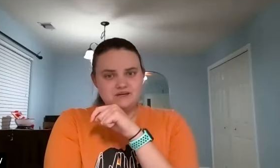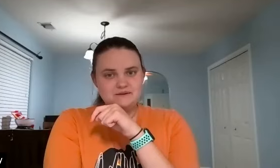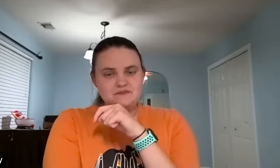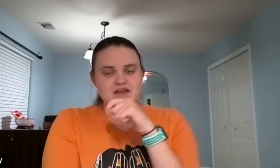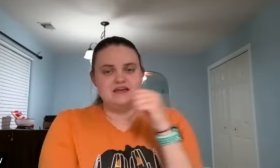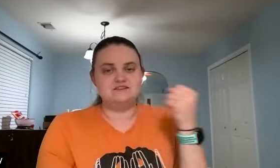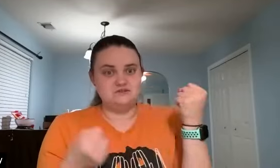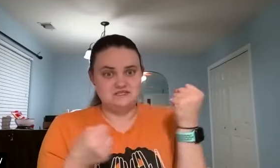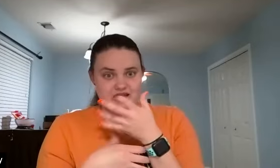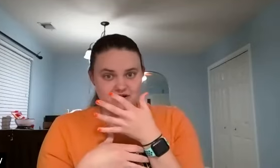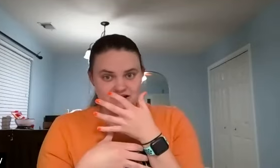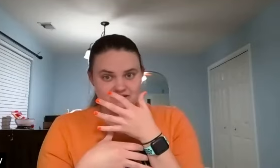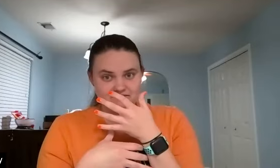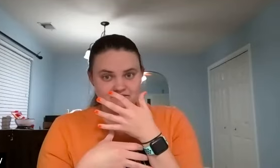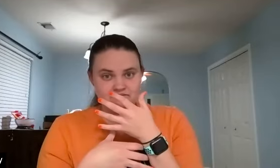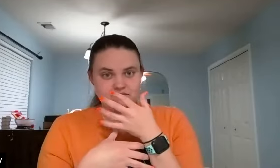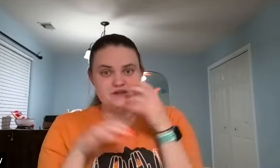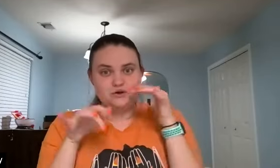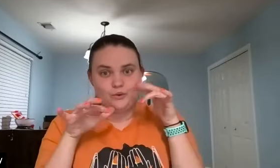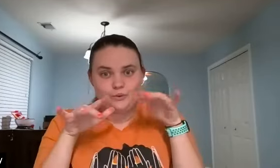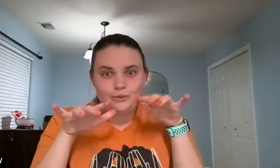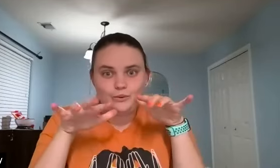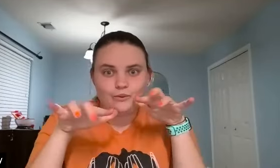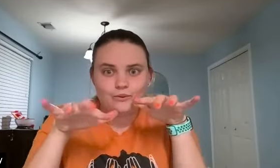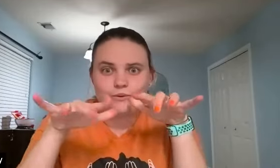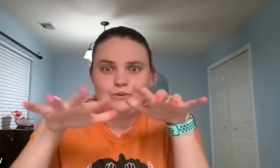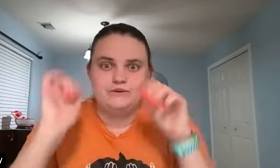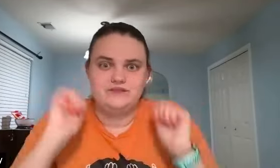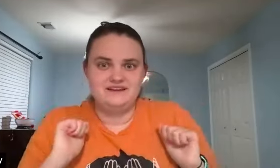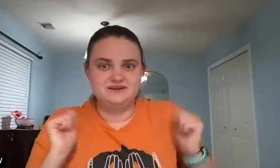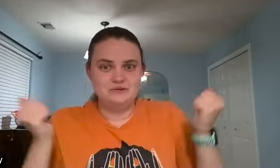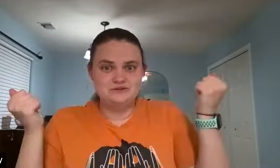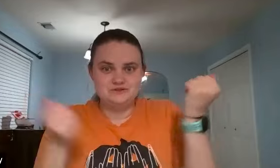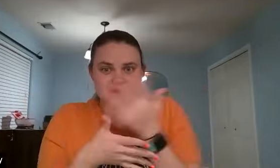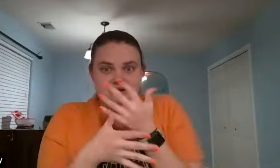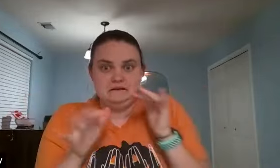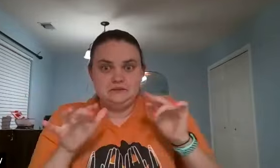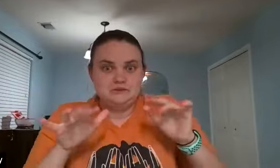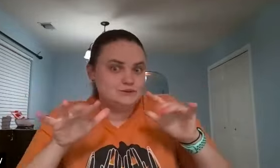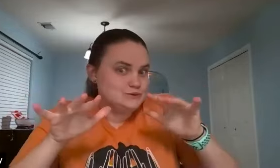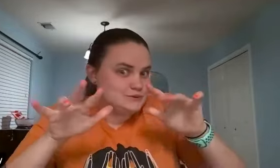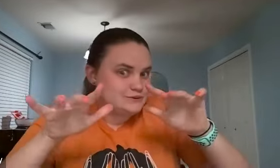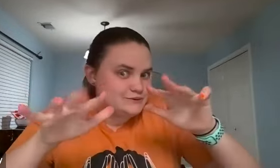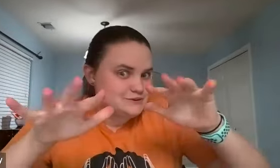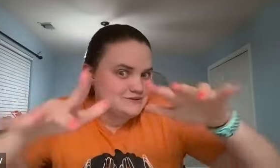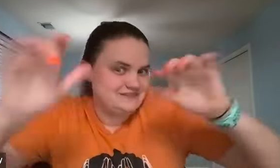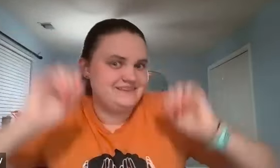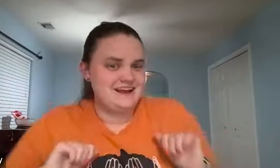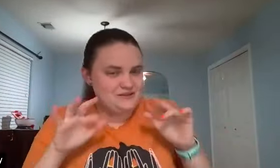spooky is I'll do scary, but then I'll go ooh with it. So scary. That kind of the